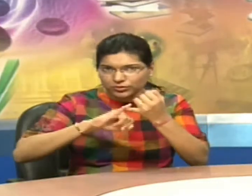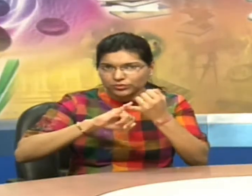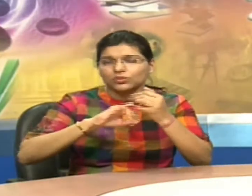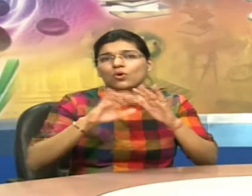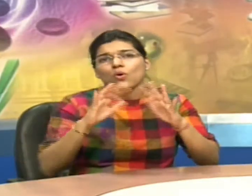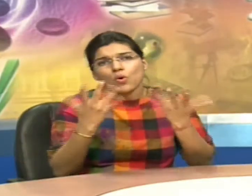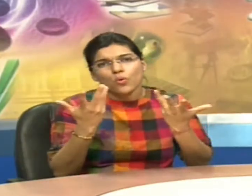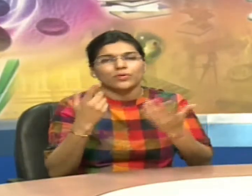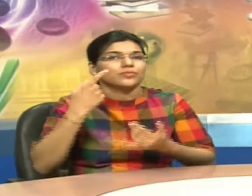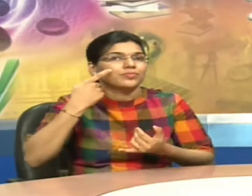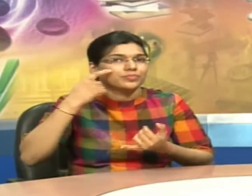does,